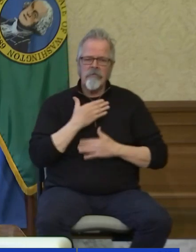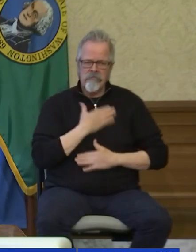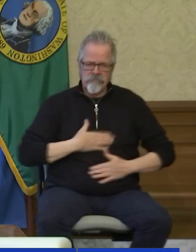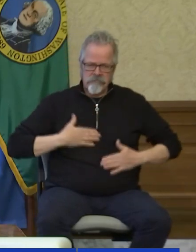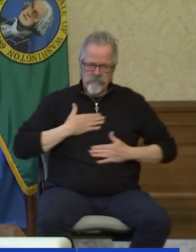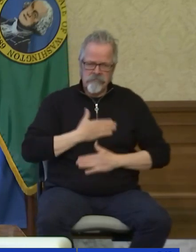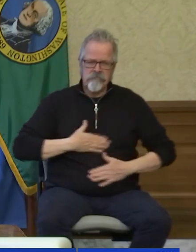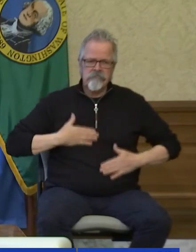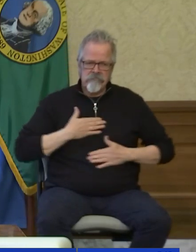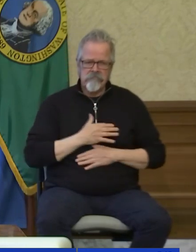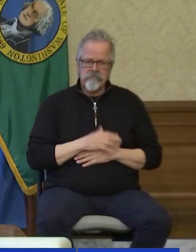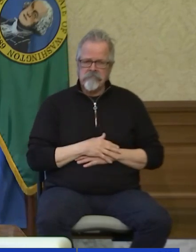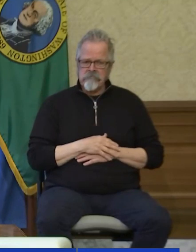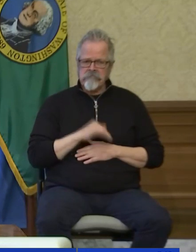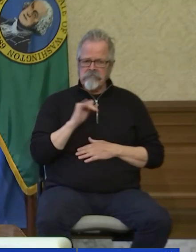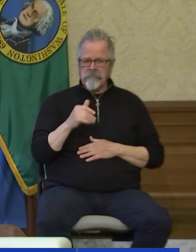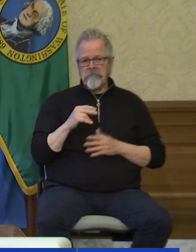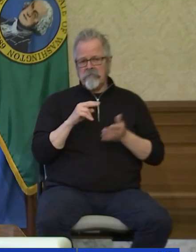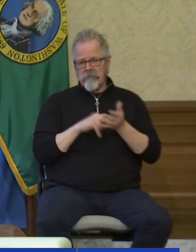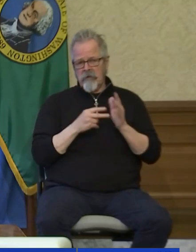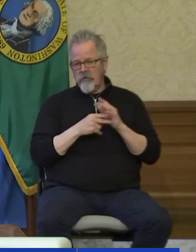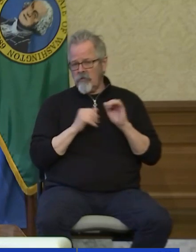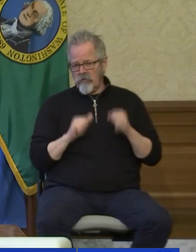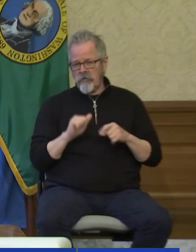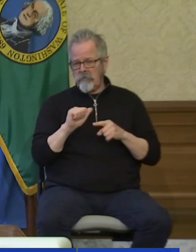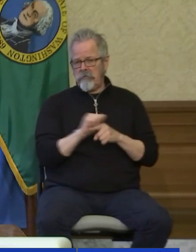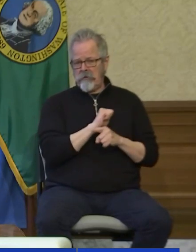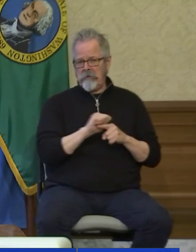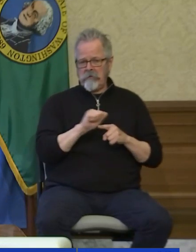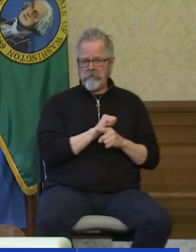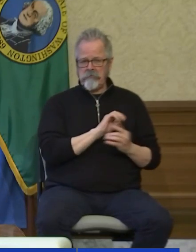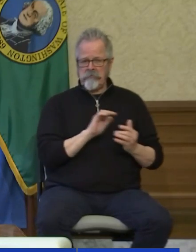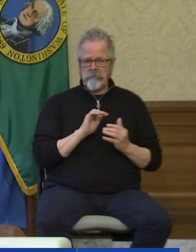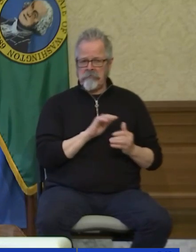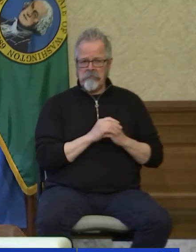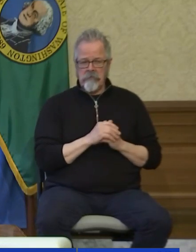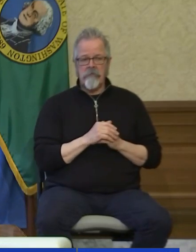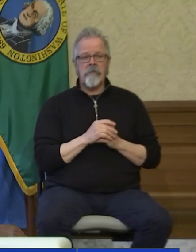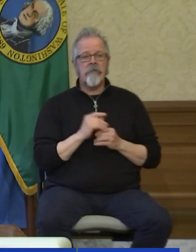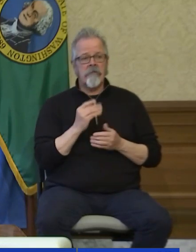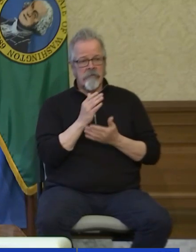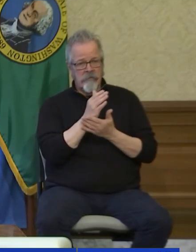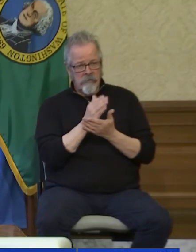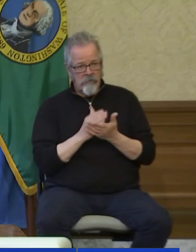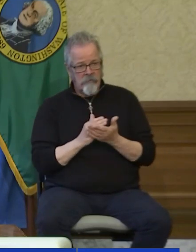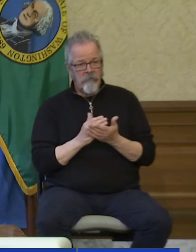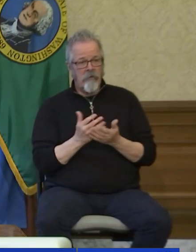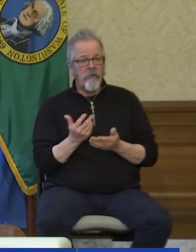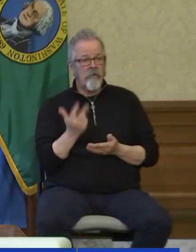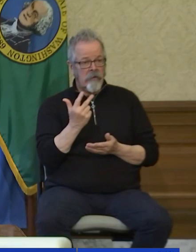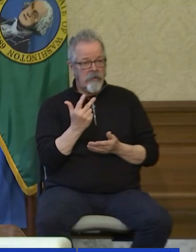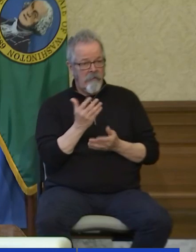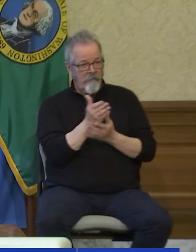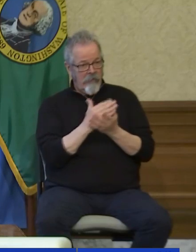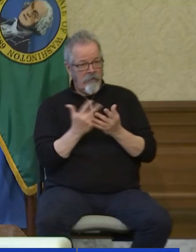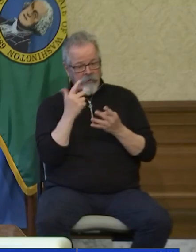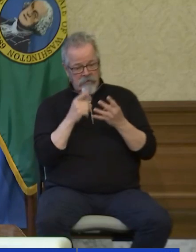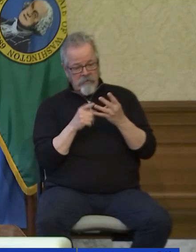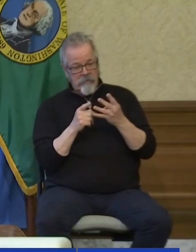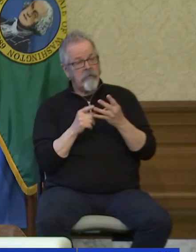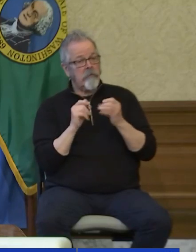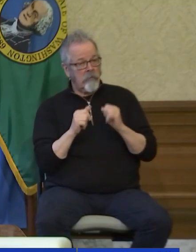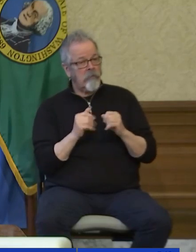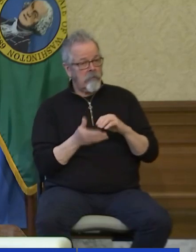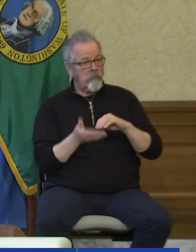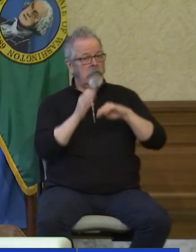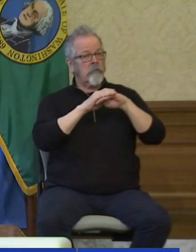allow, smaller groups in phase 2 and a little larger groups in phase 3. From what I hear, it would probably